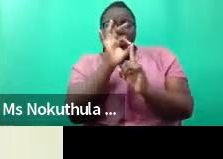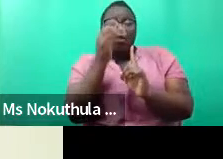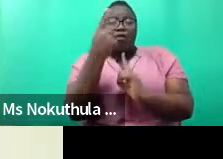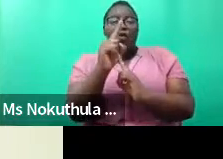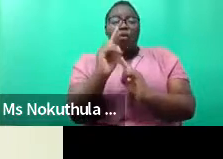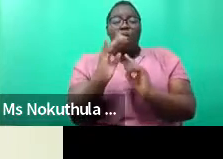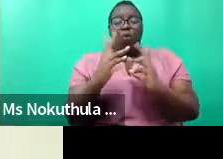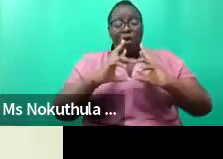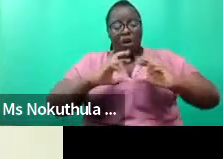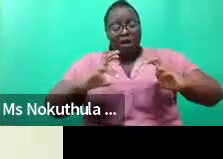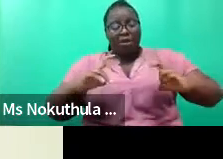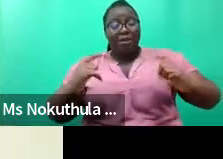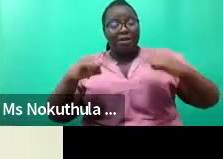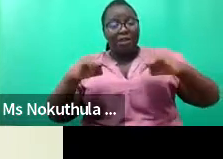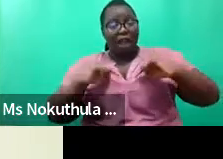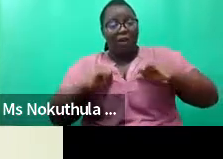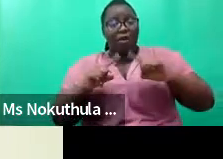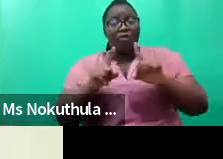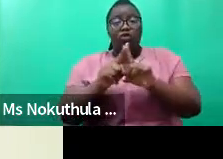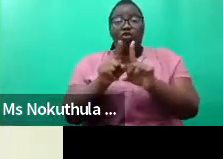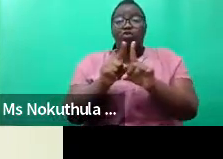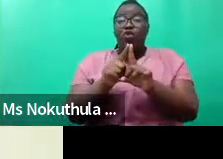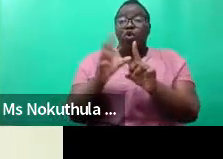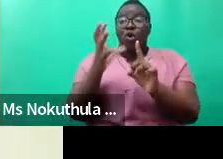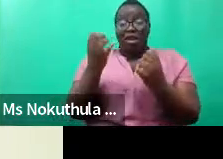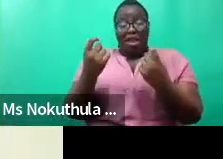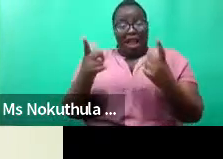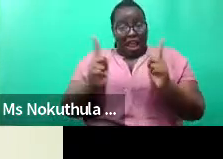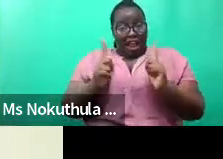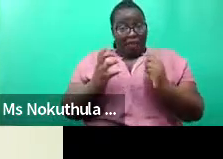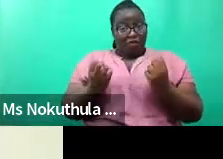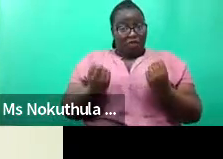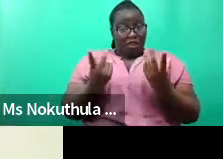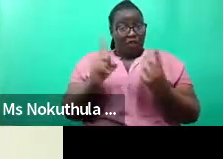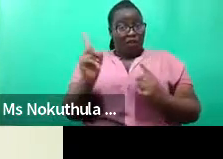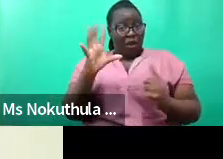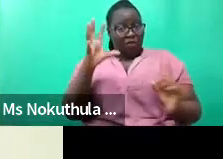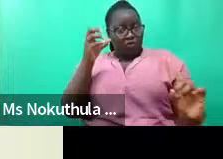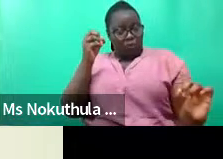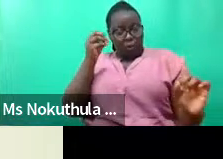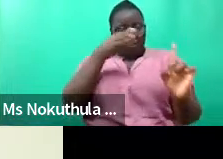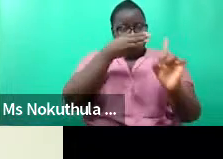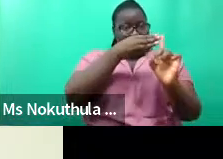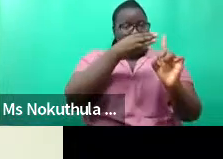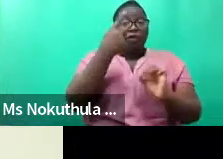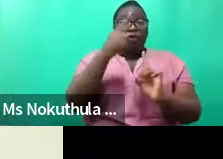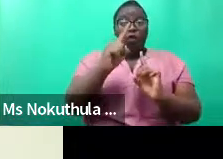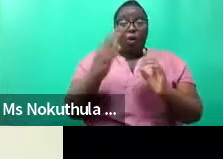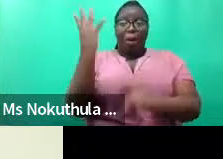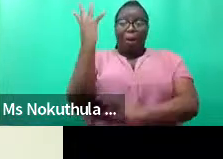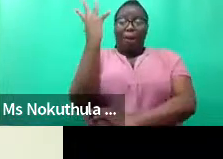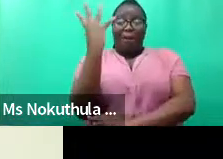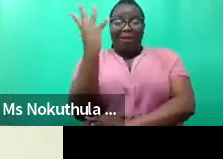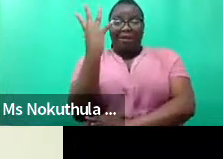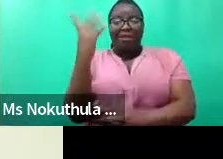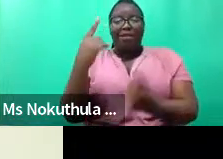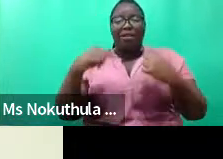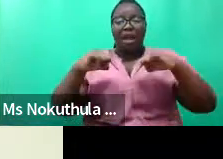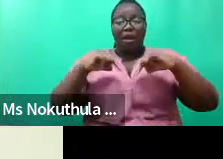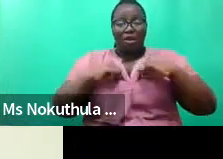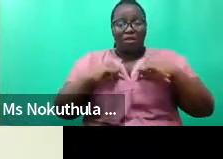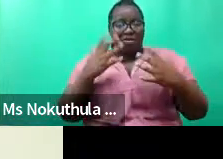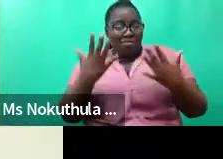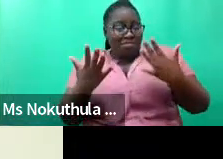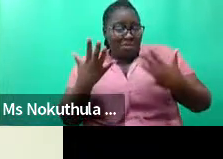present, give you the objectives of our presentation. We went, and perhaps again, I might add that